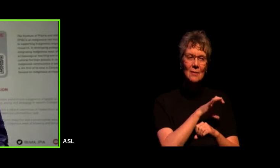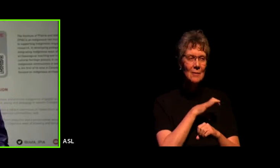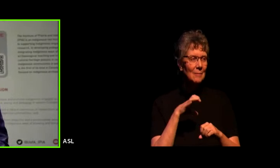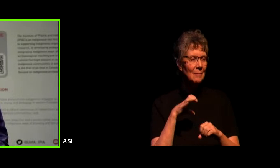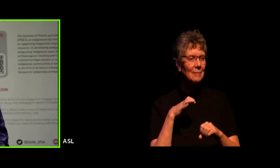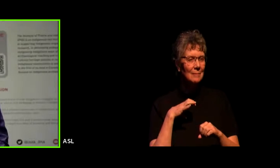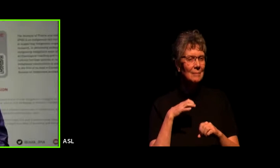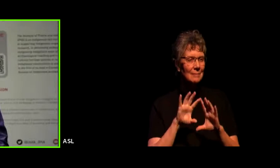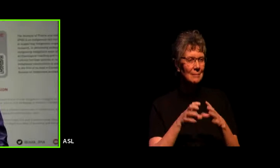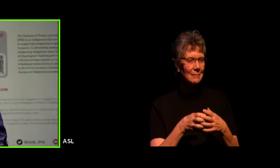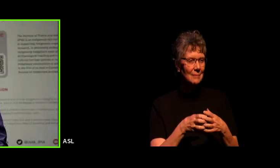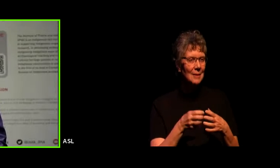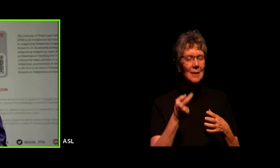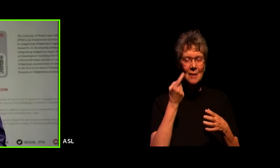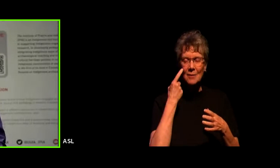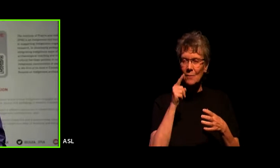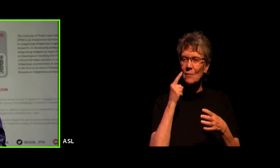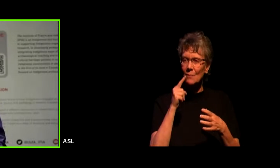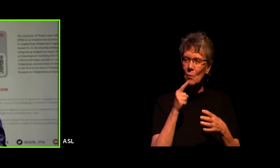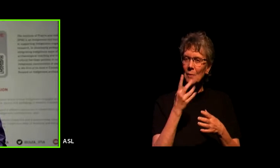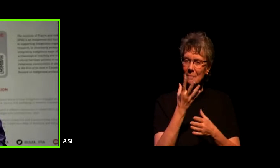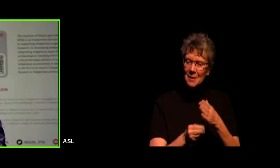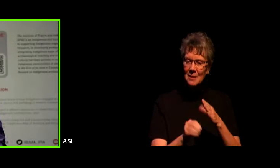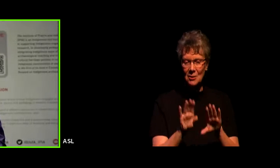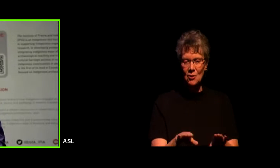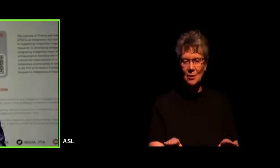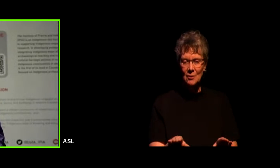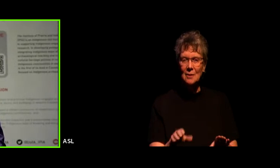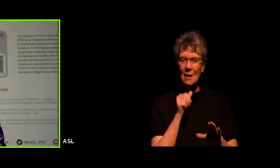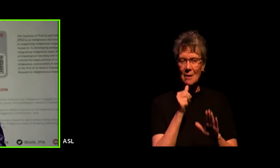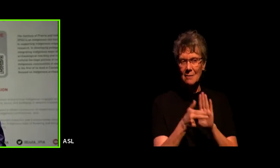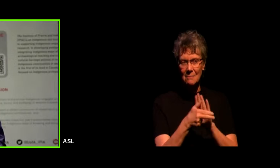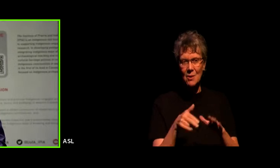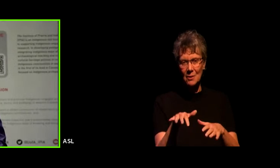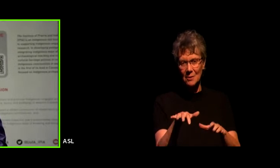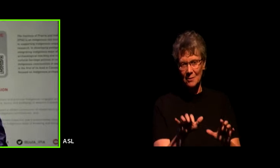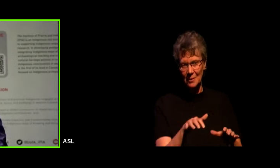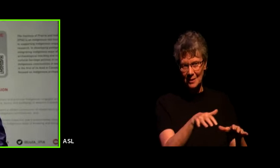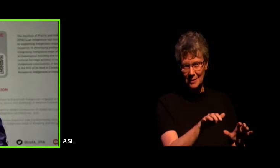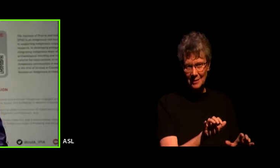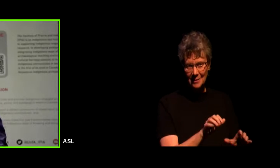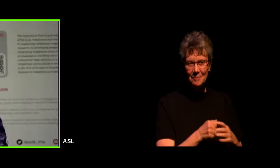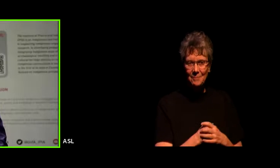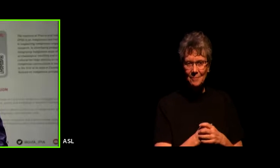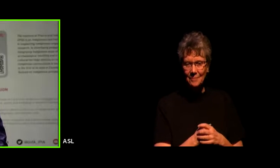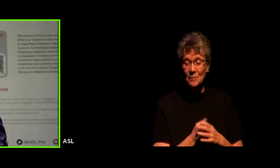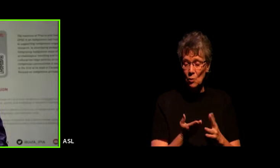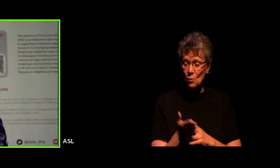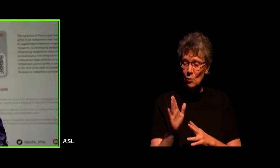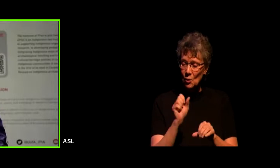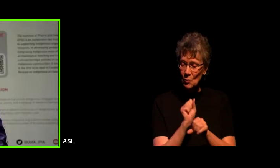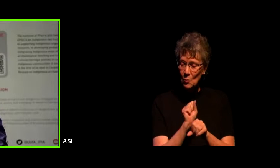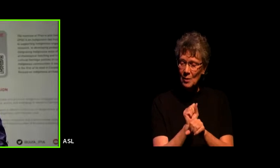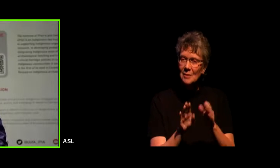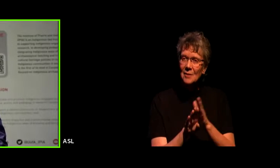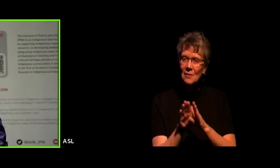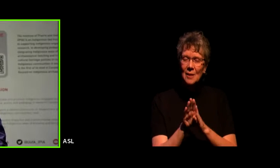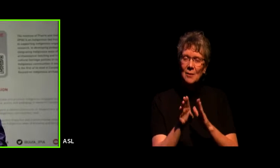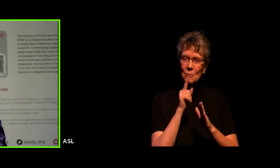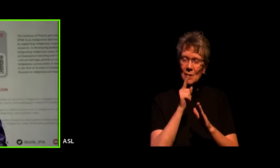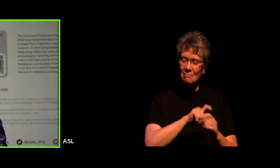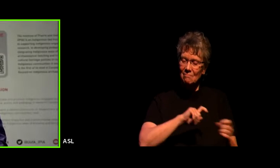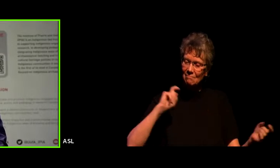Dr. Supernant and her colleagues in the IPIA are building a transformative and highly impactful community of practice